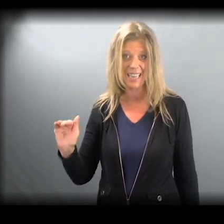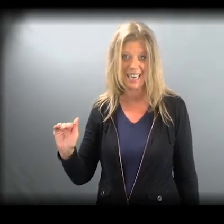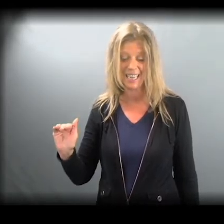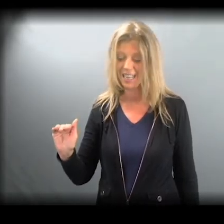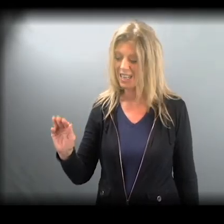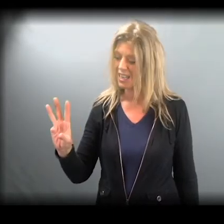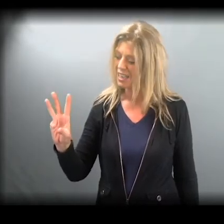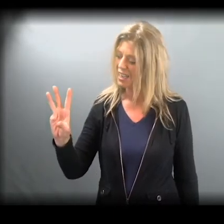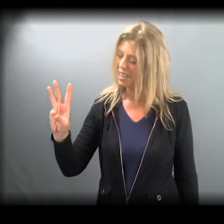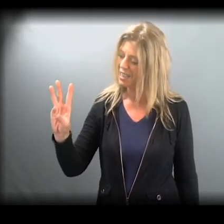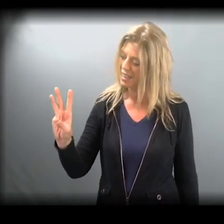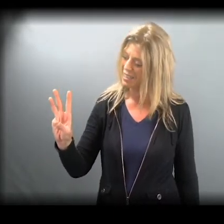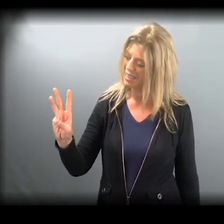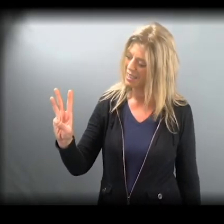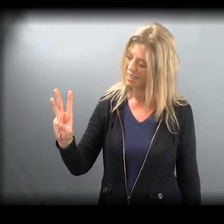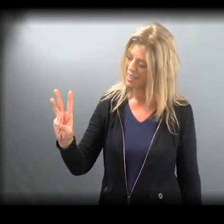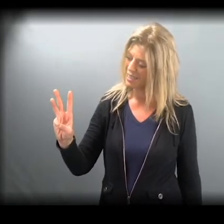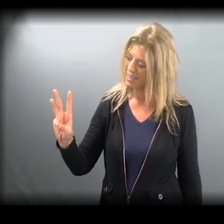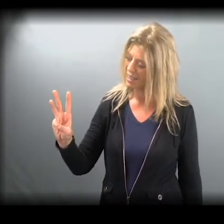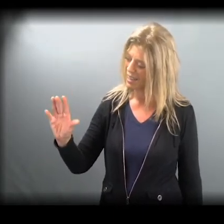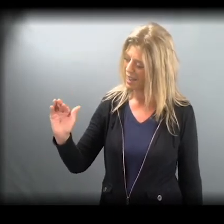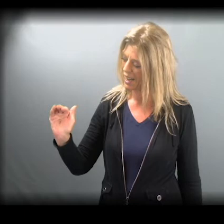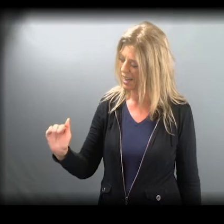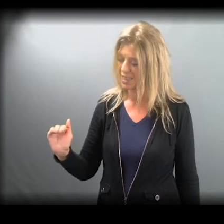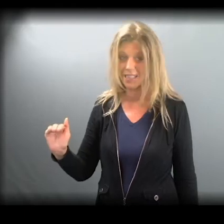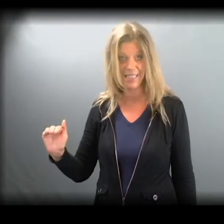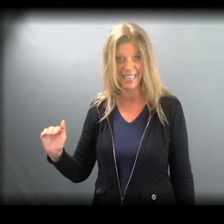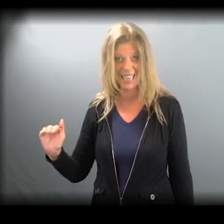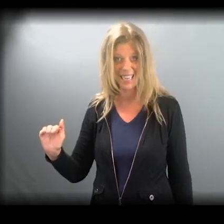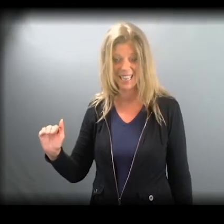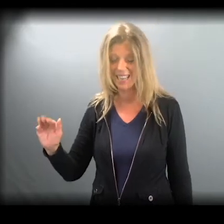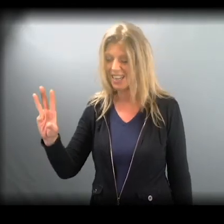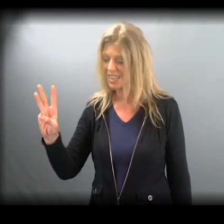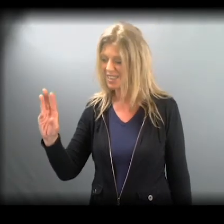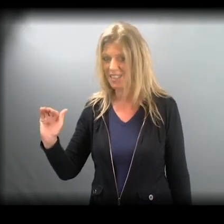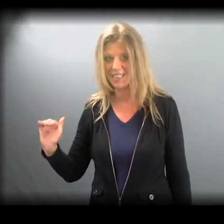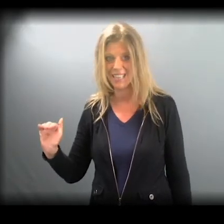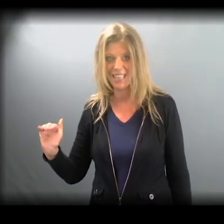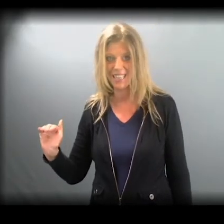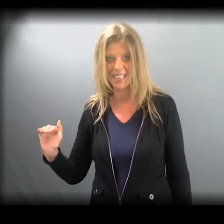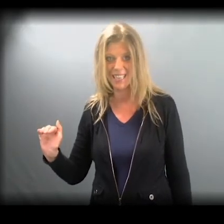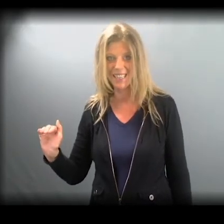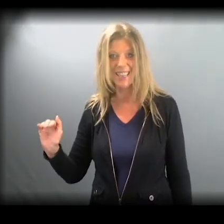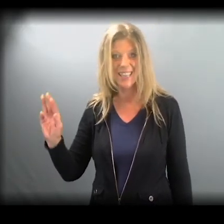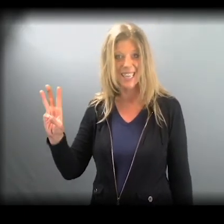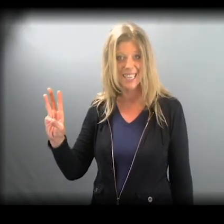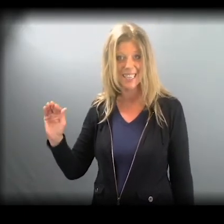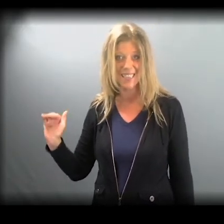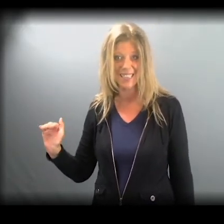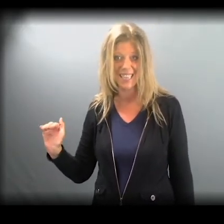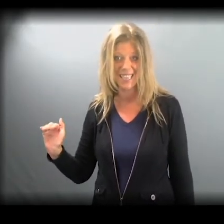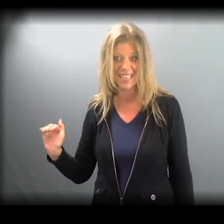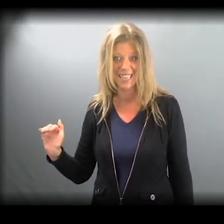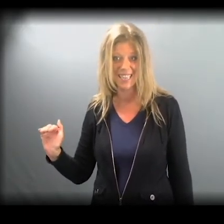16, 6 and teen, 16, 16,